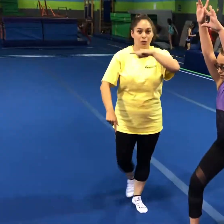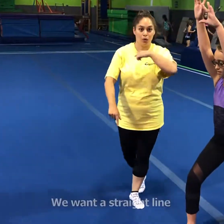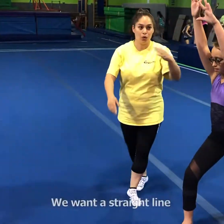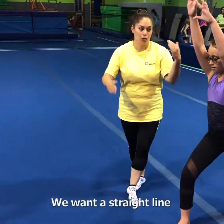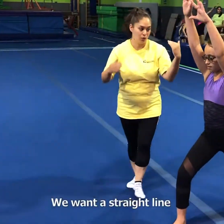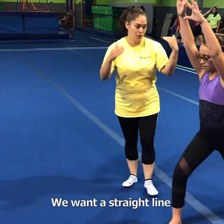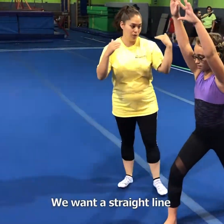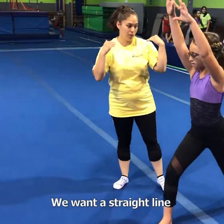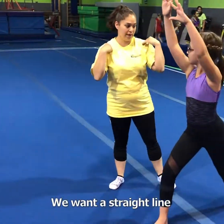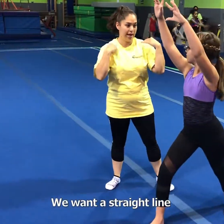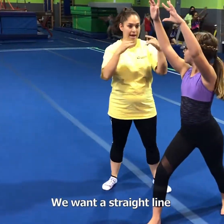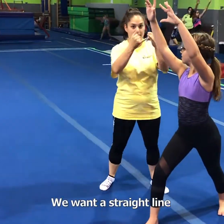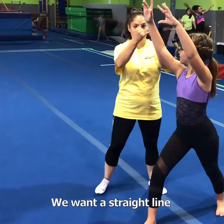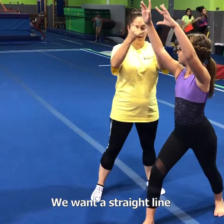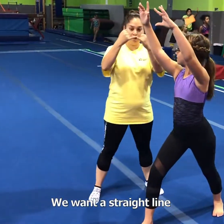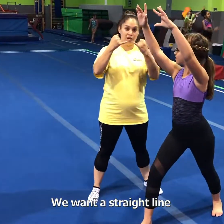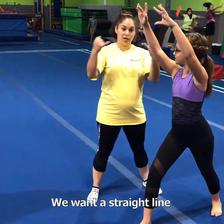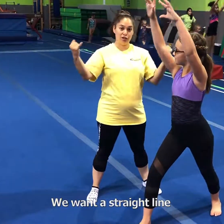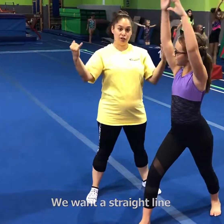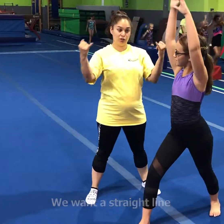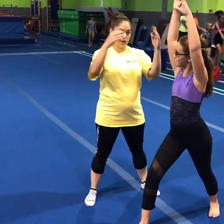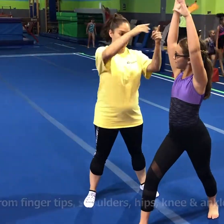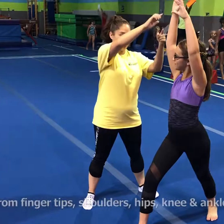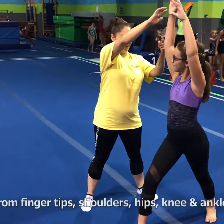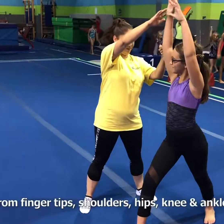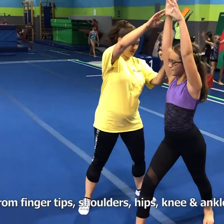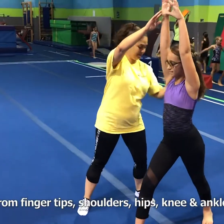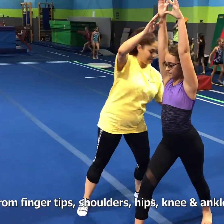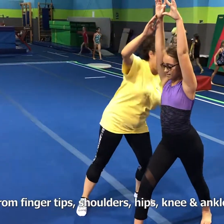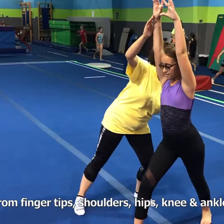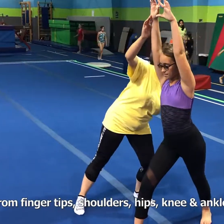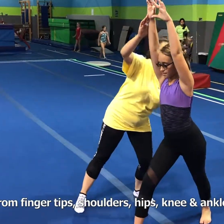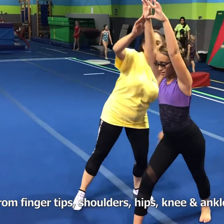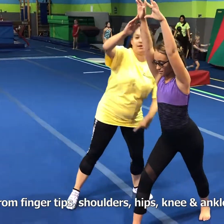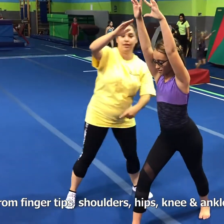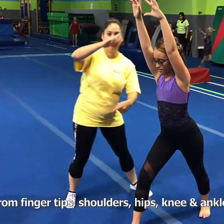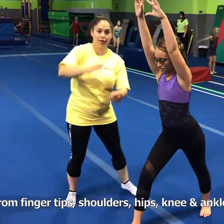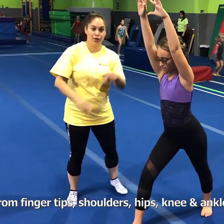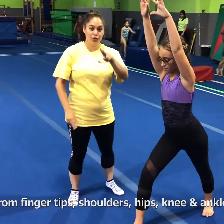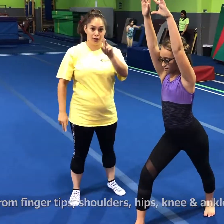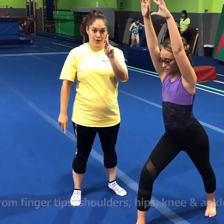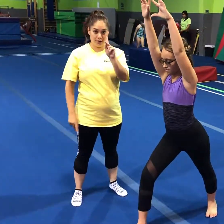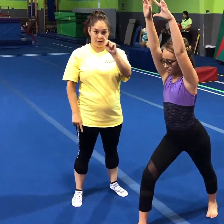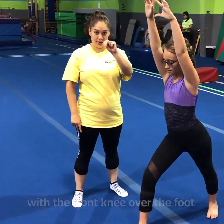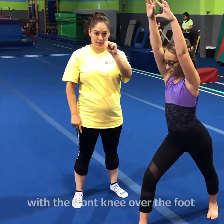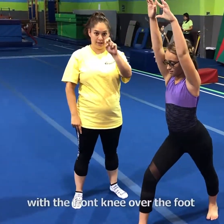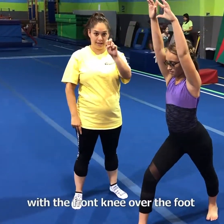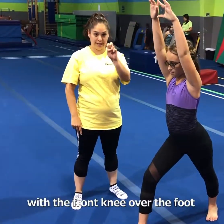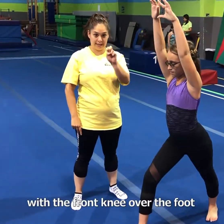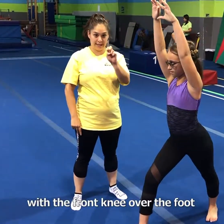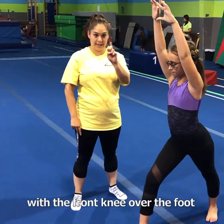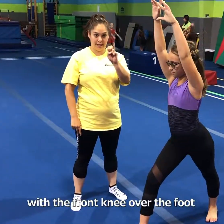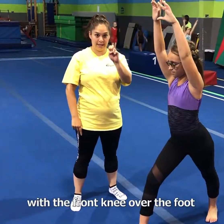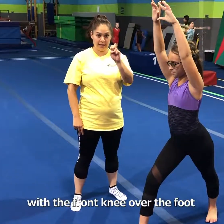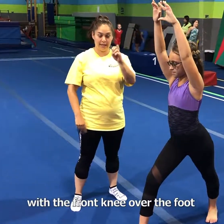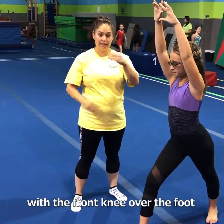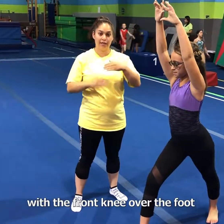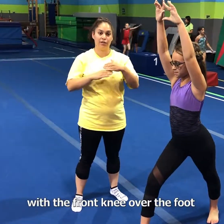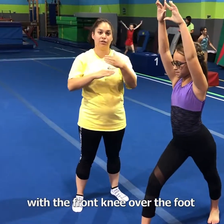We want a straight line from the fingertips, shoulders, hips, knees, and ankles with the front knee over